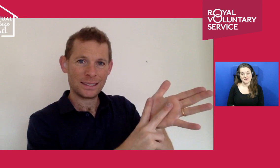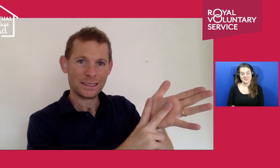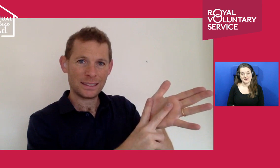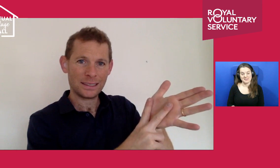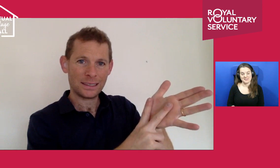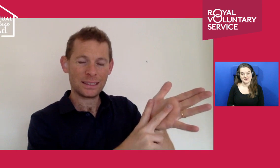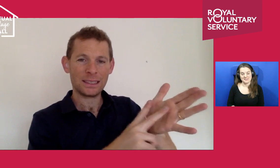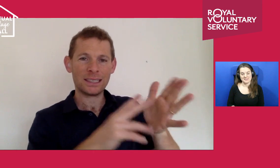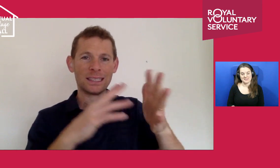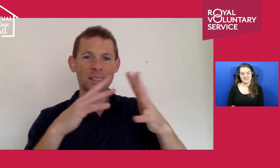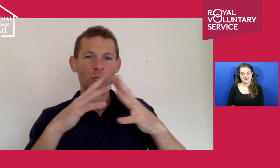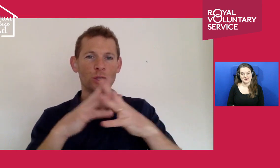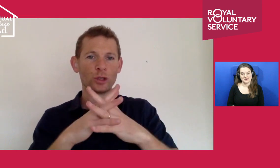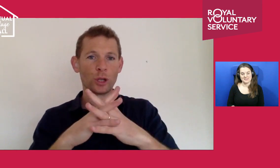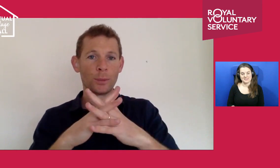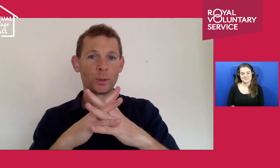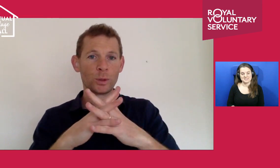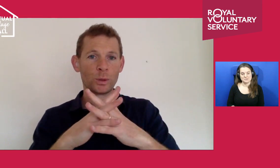V,